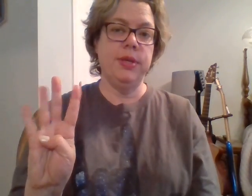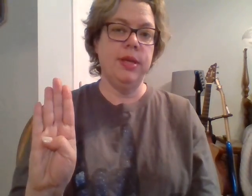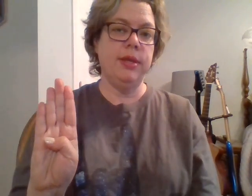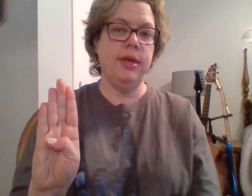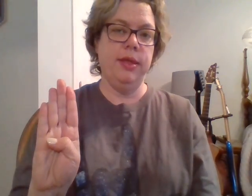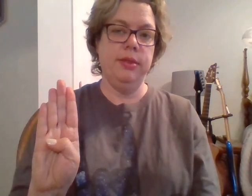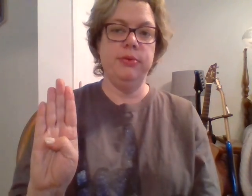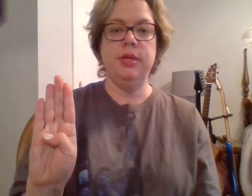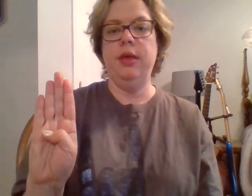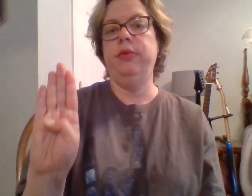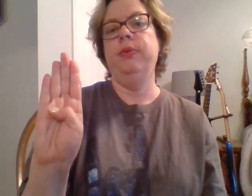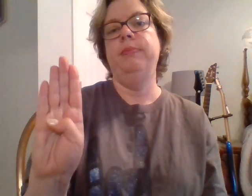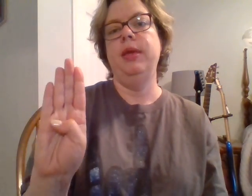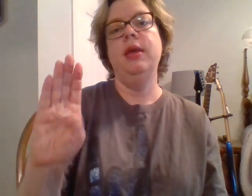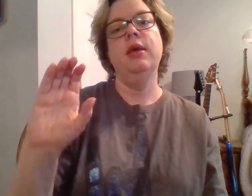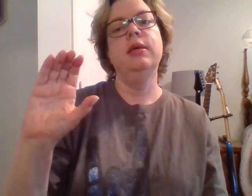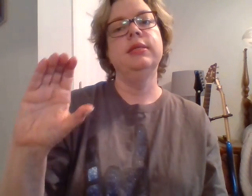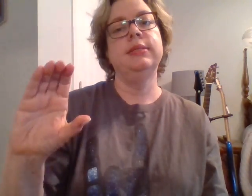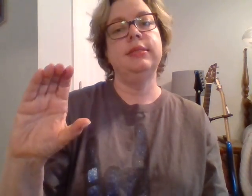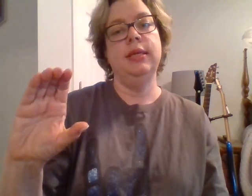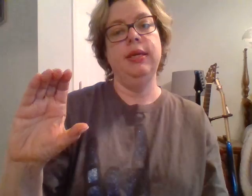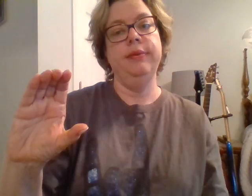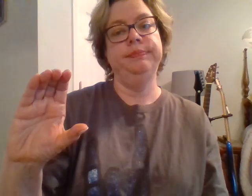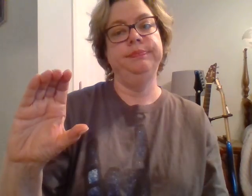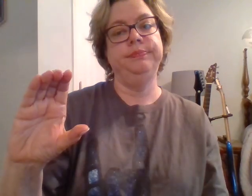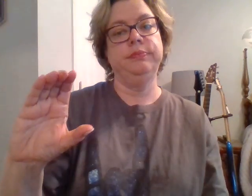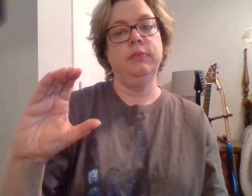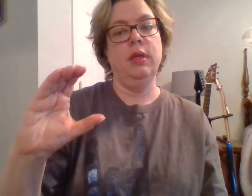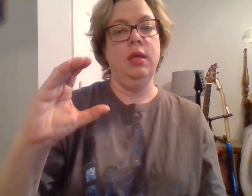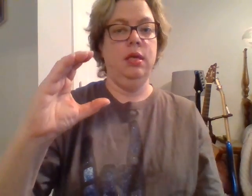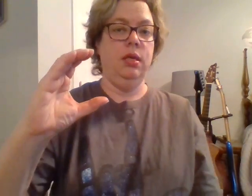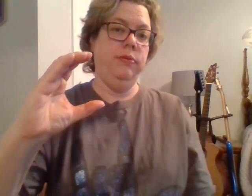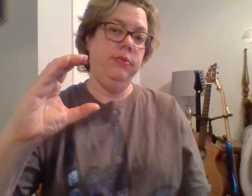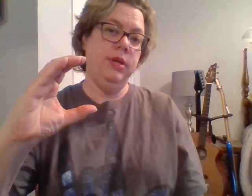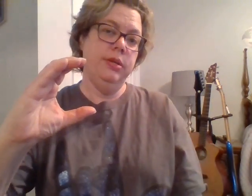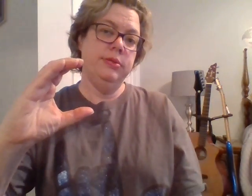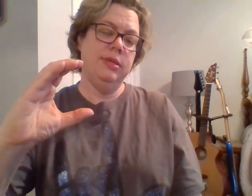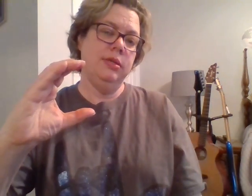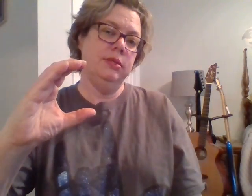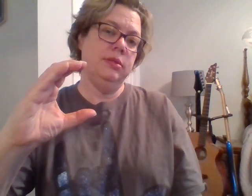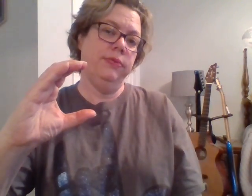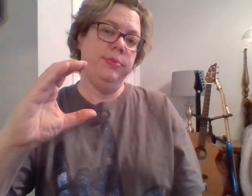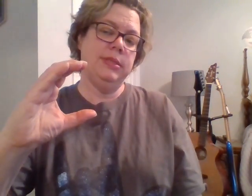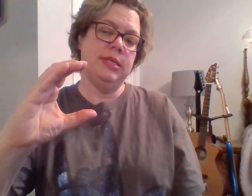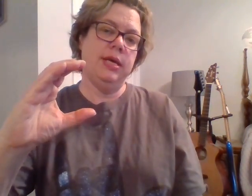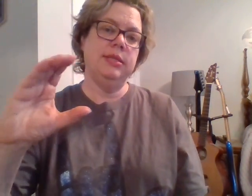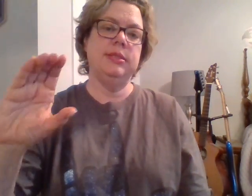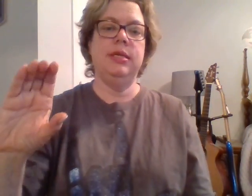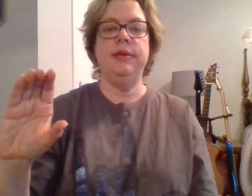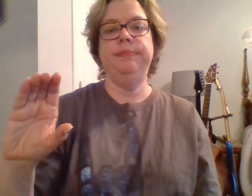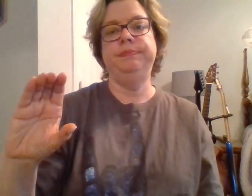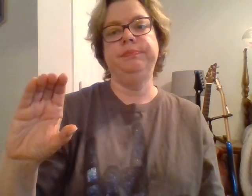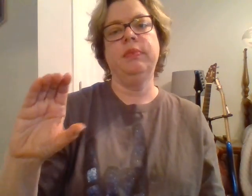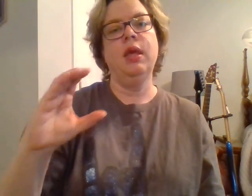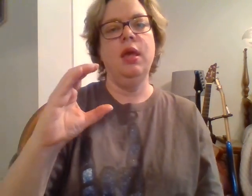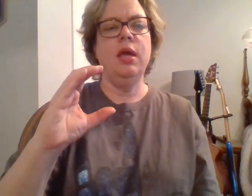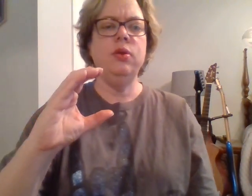like that. They're together. B, C. If you need to see it from the side, C. And you